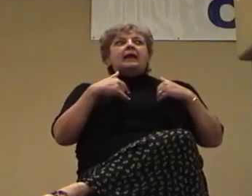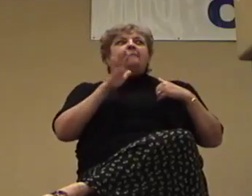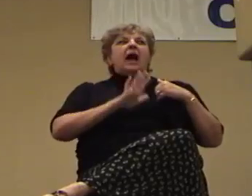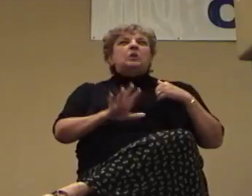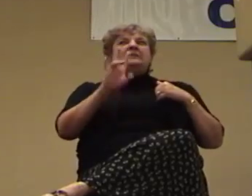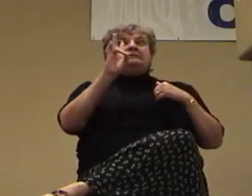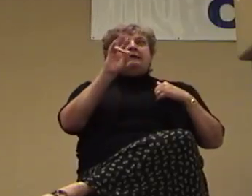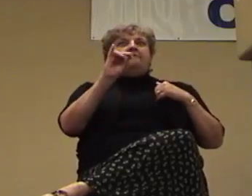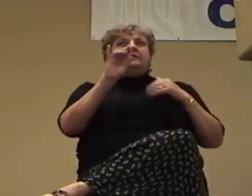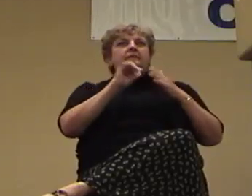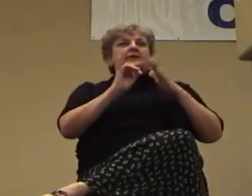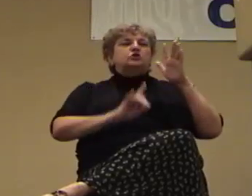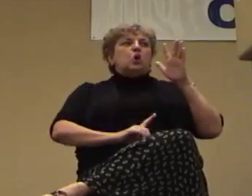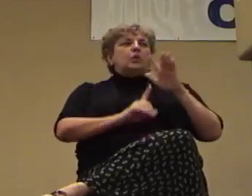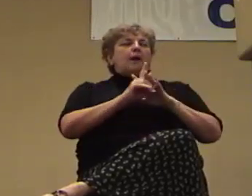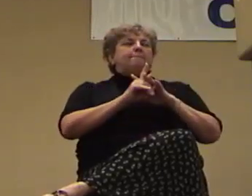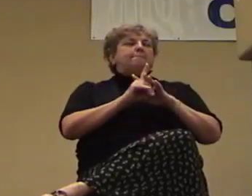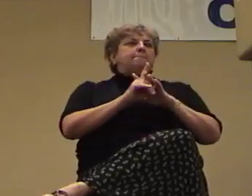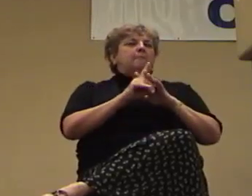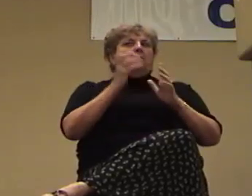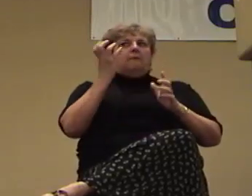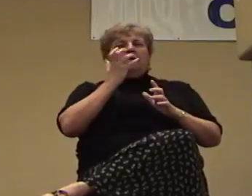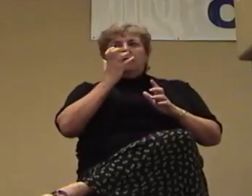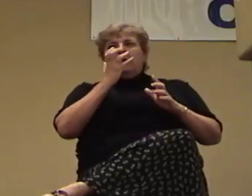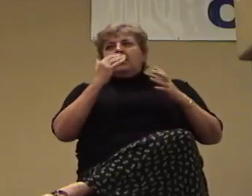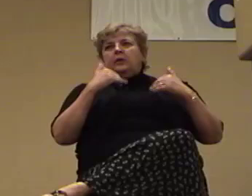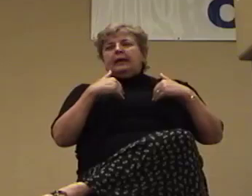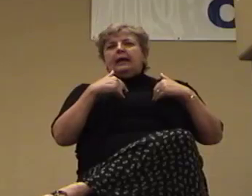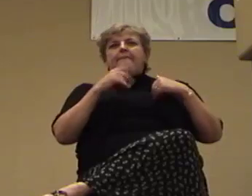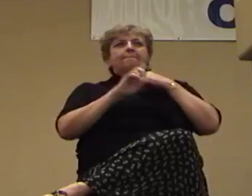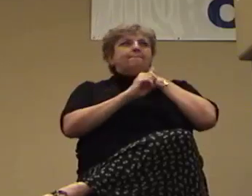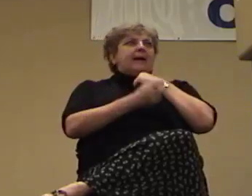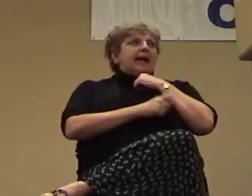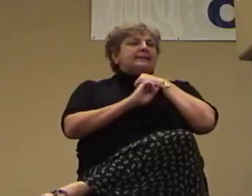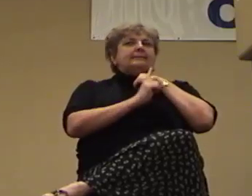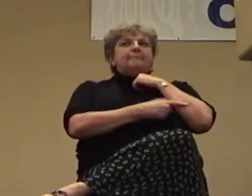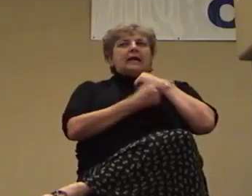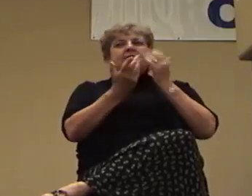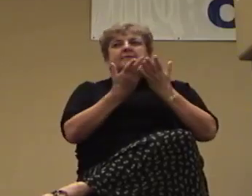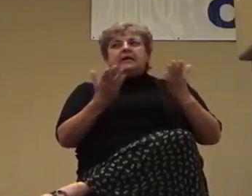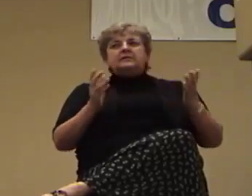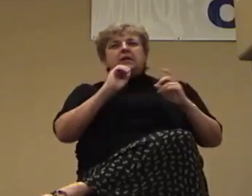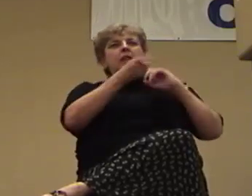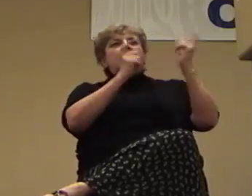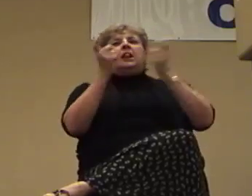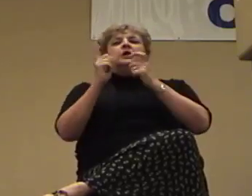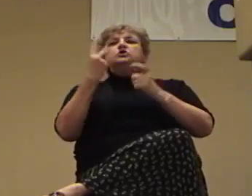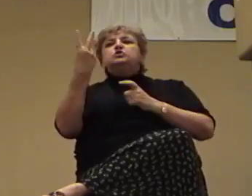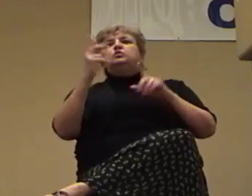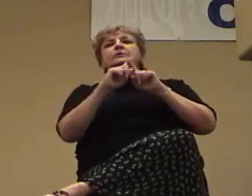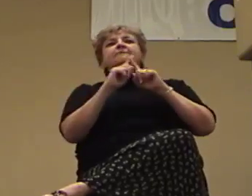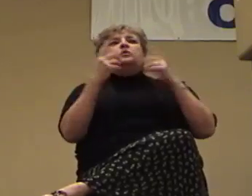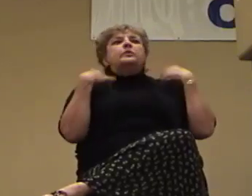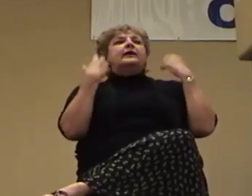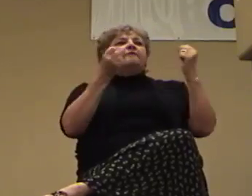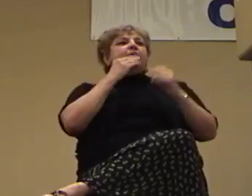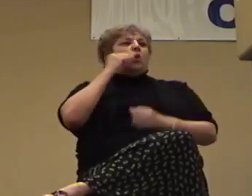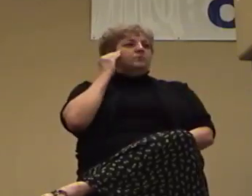we had just bags and bags of things, and I donated it to 2 recovery homes. I'm talking about living